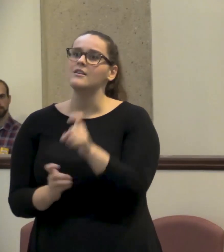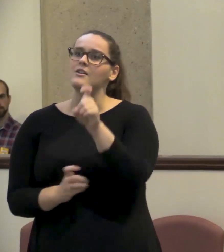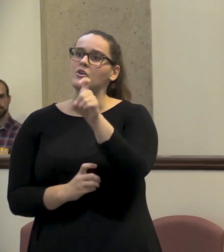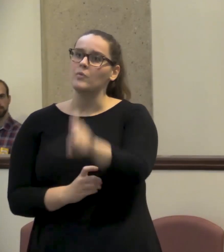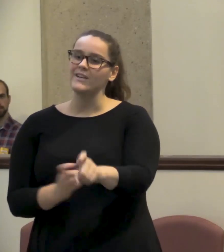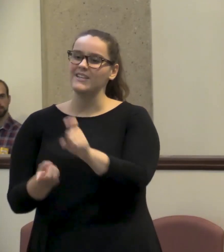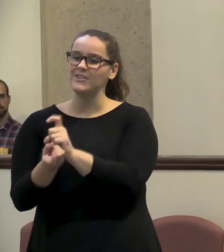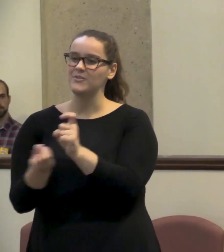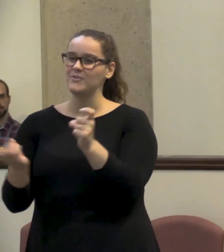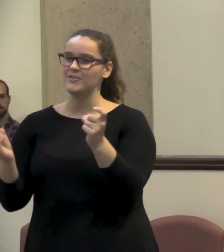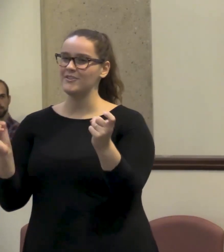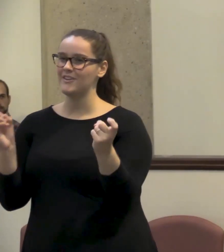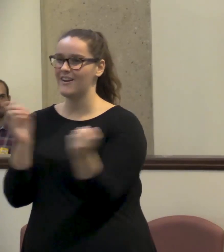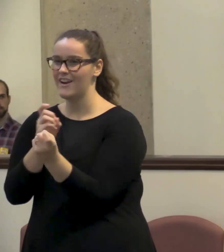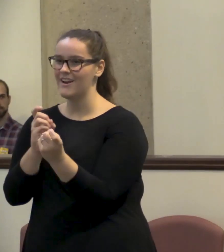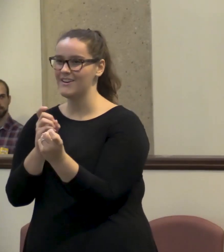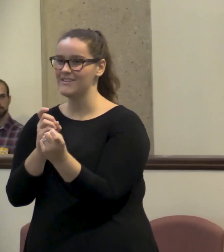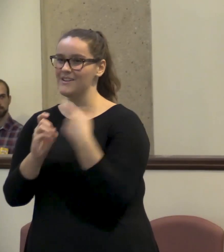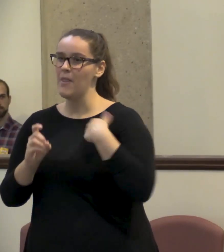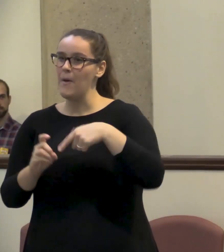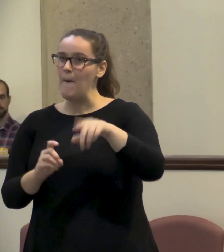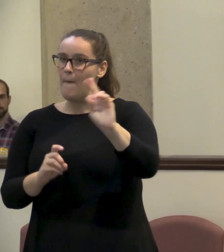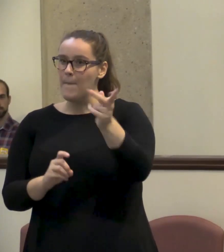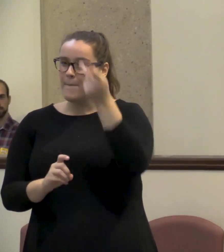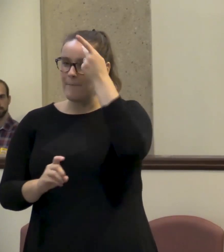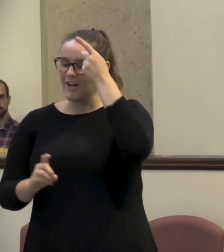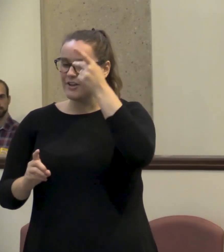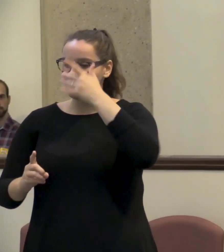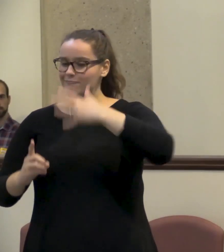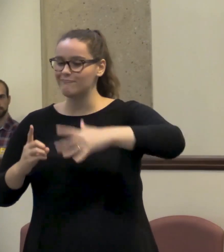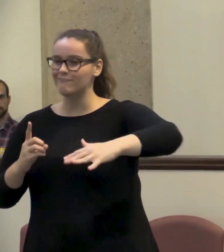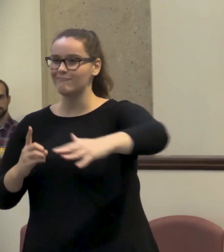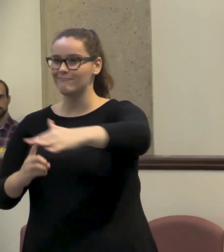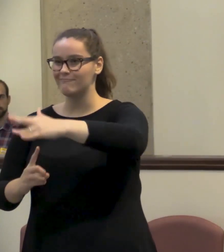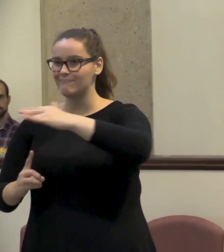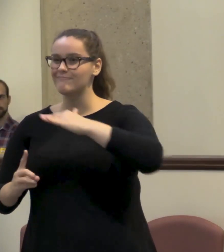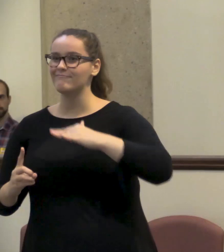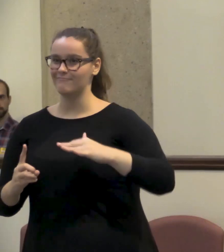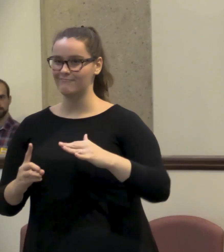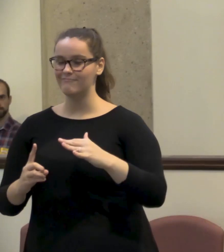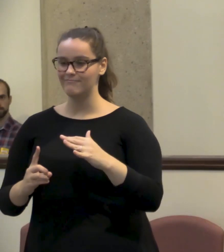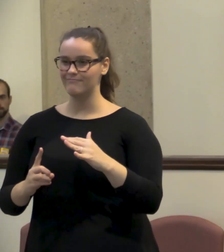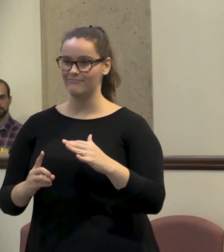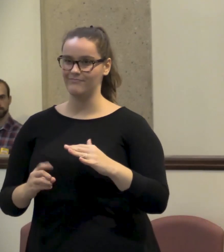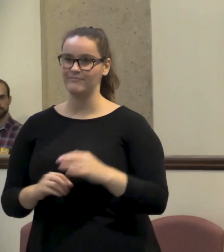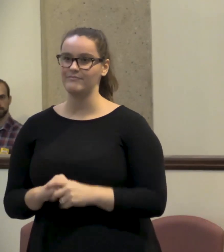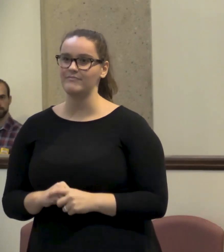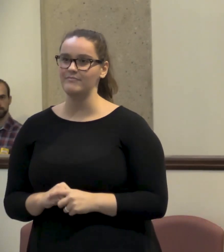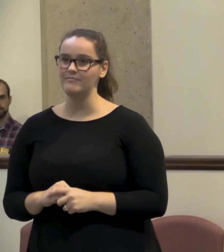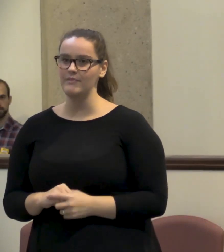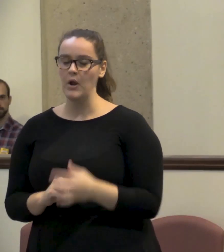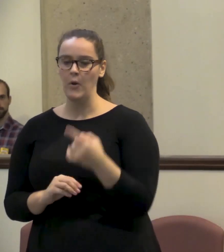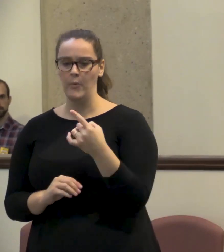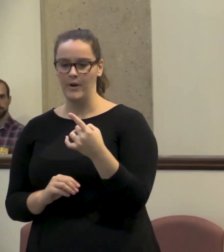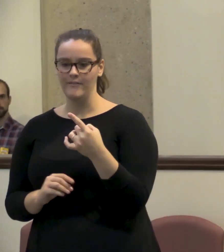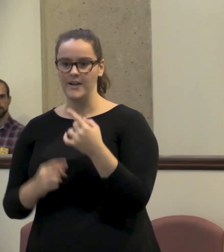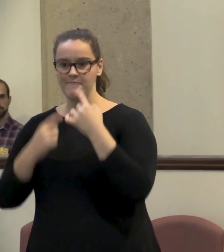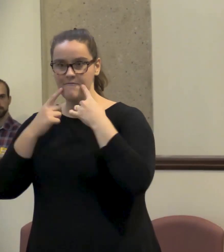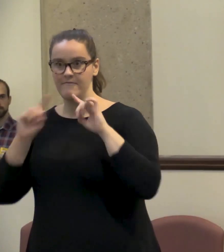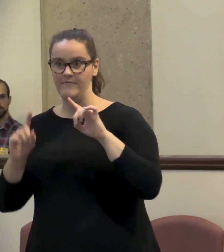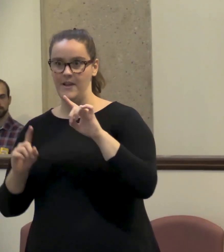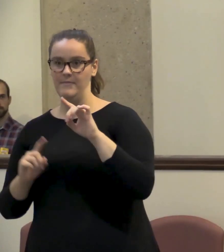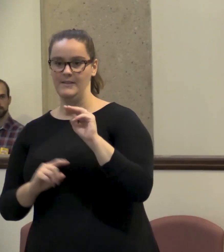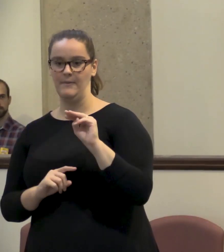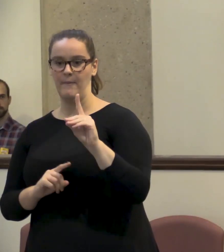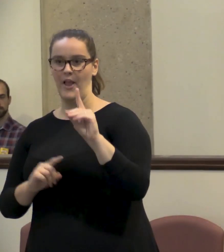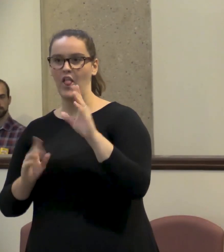to change the political climate. And, you know, one of our great Marylanders from our history,